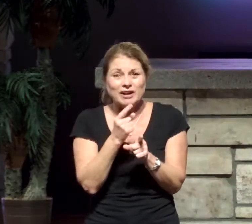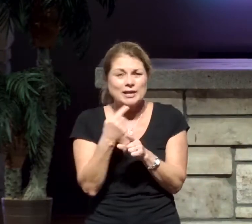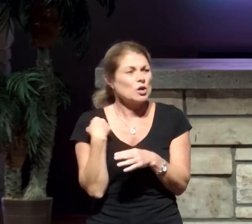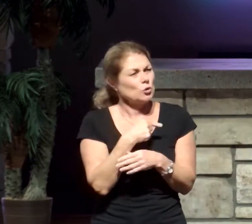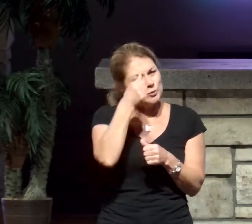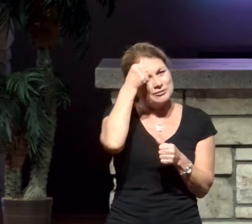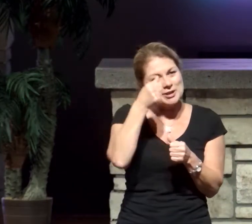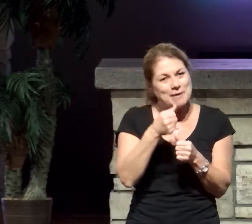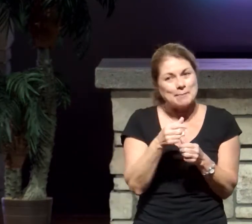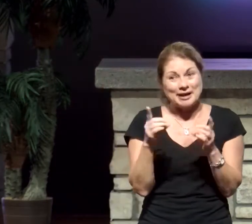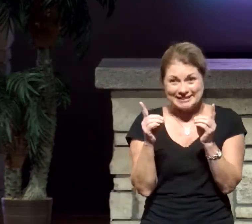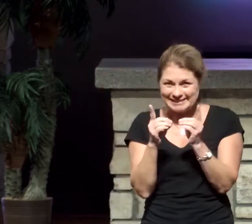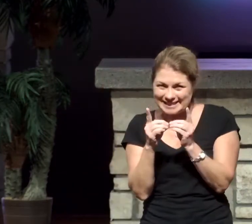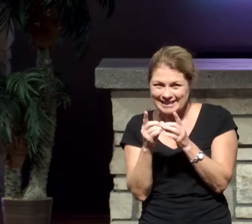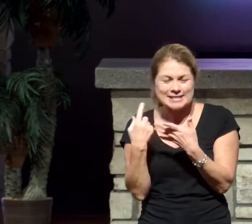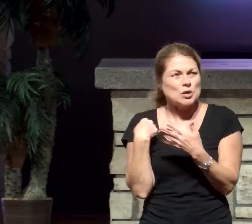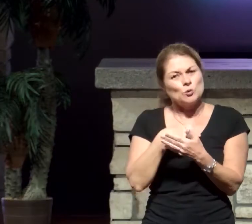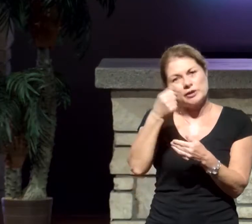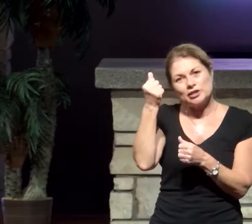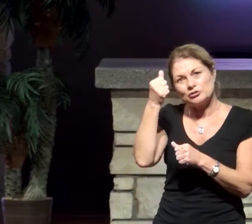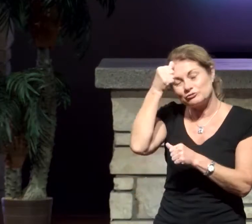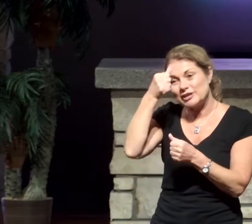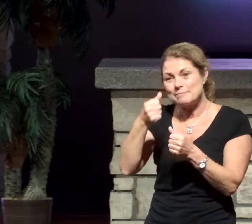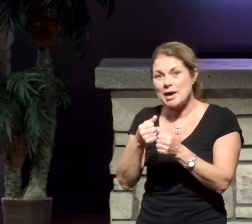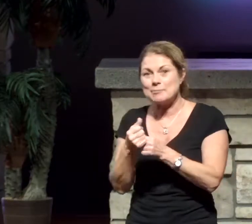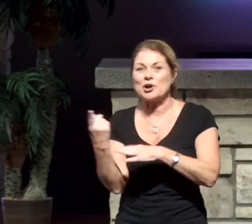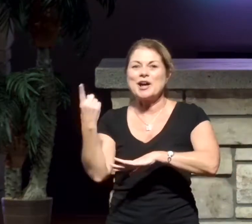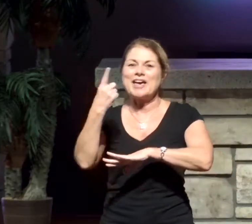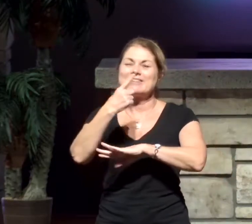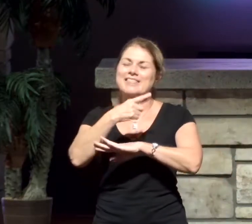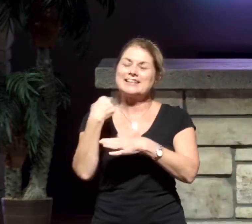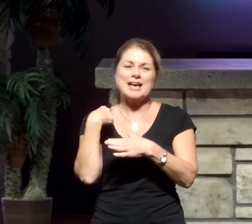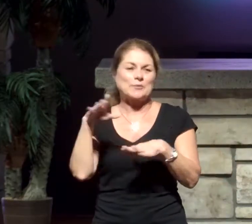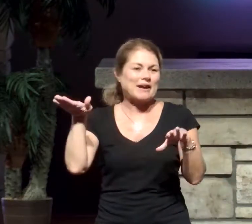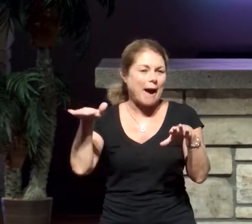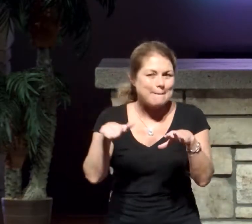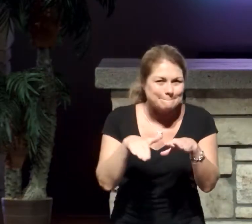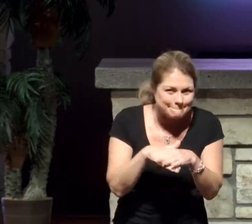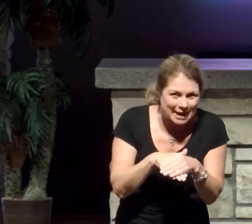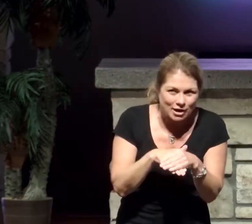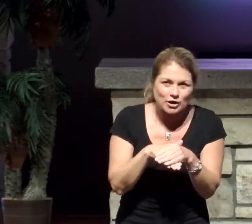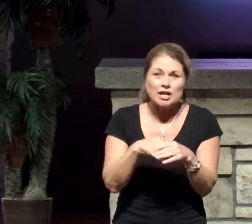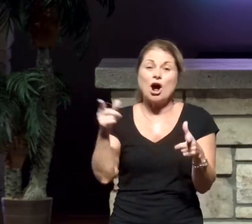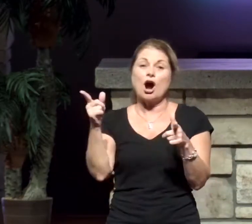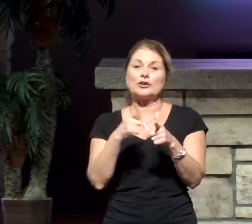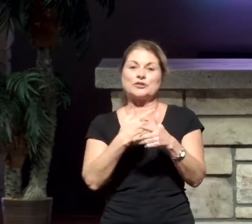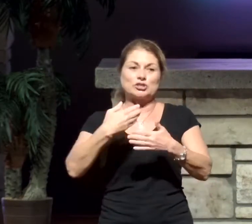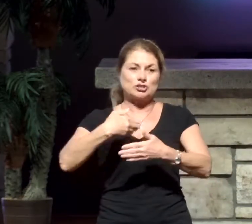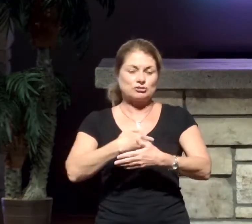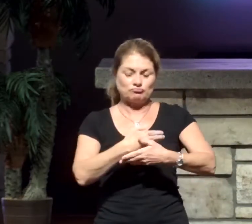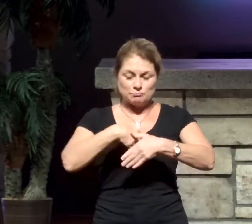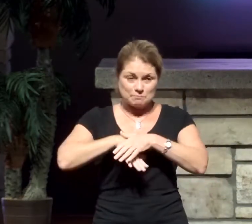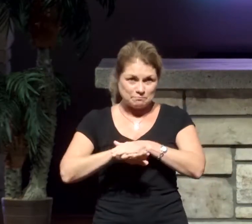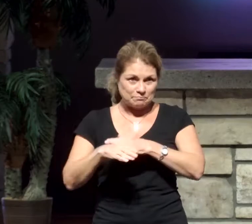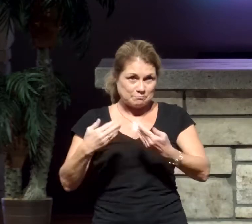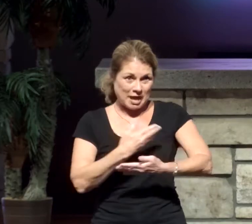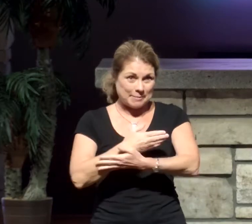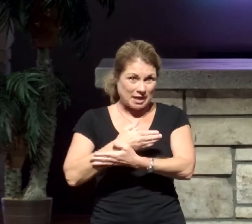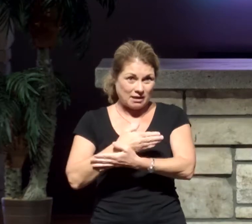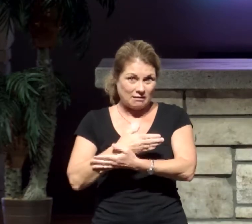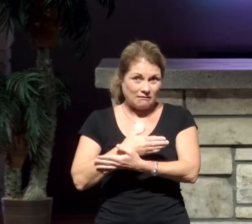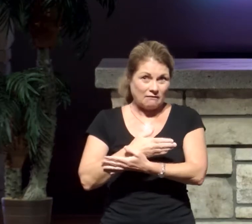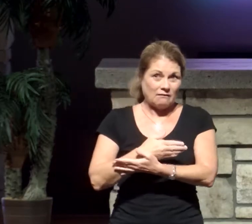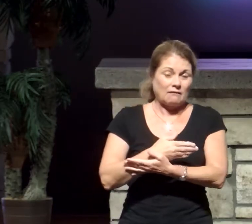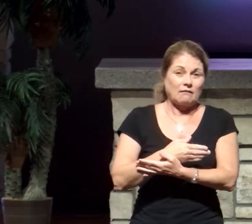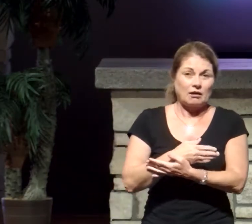dates. We remember the day that we got married. We remember the day we had our first child. We remember the day that we lost a parent.